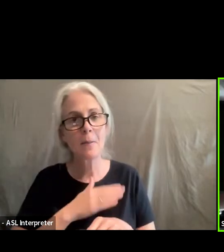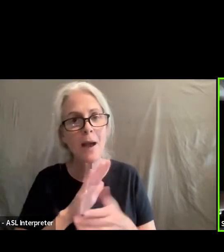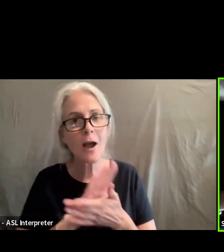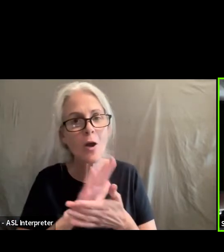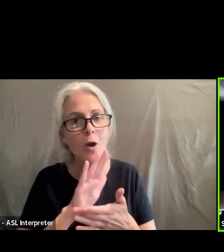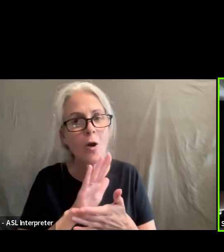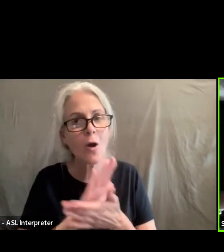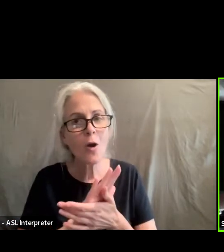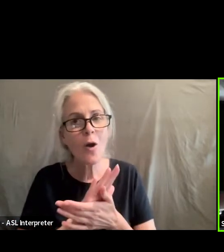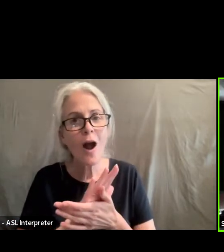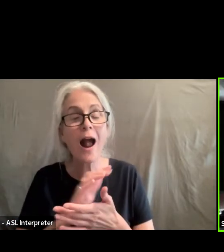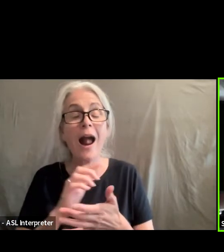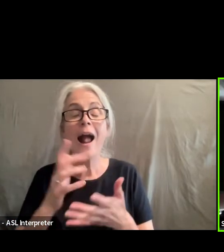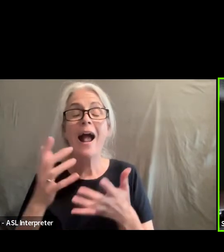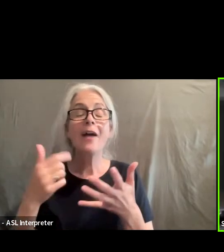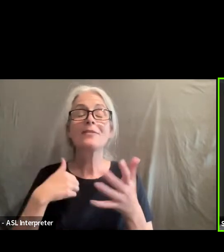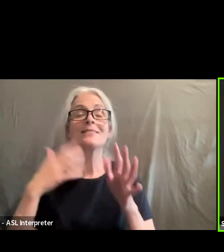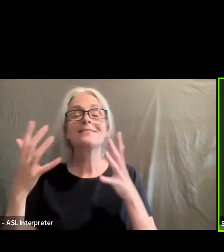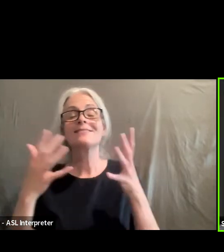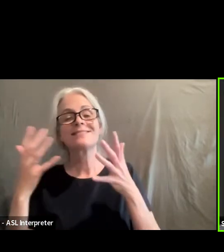ripped my barong because I was dancing.